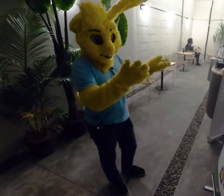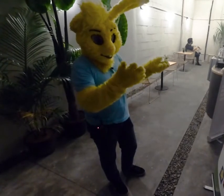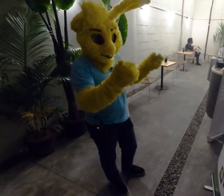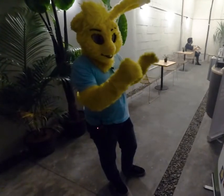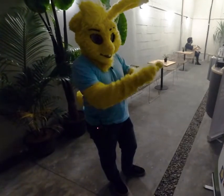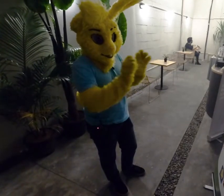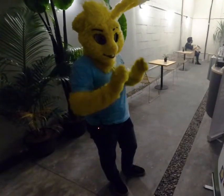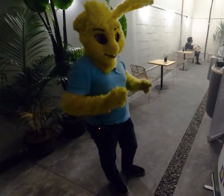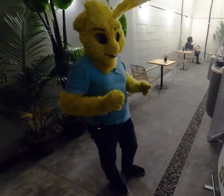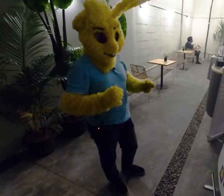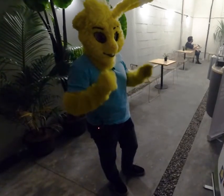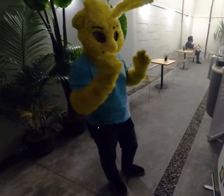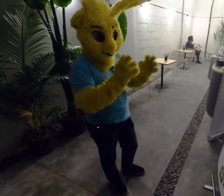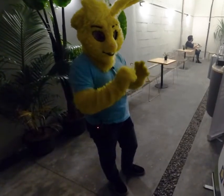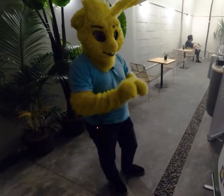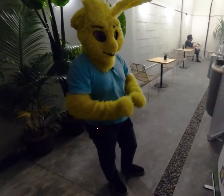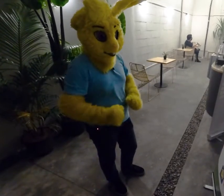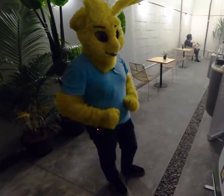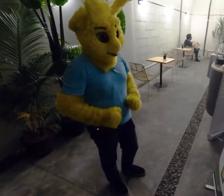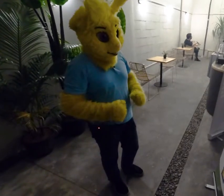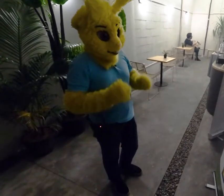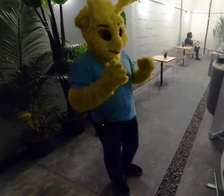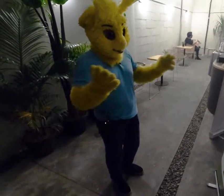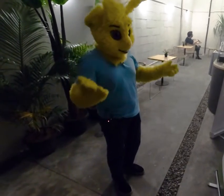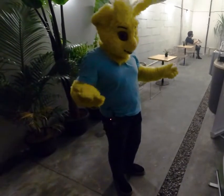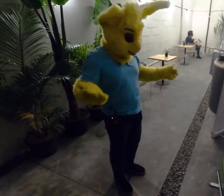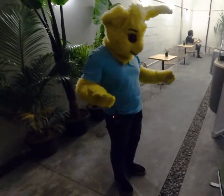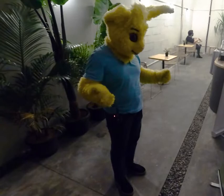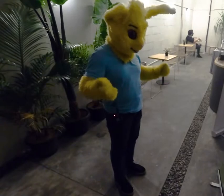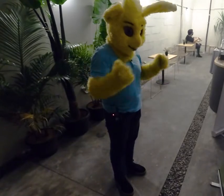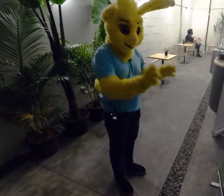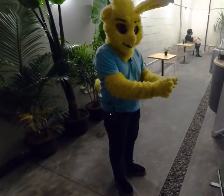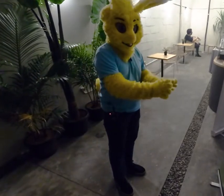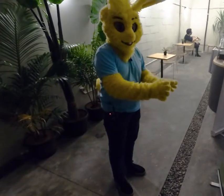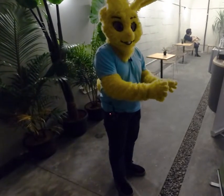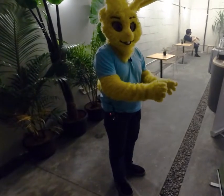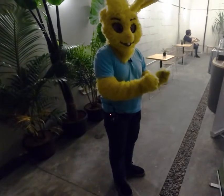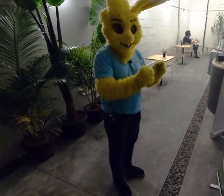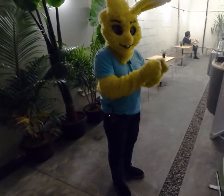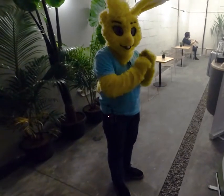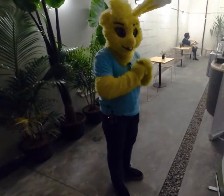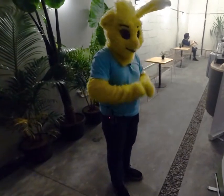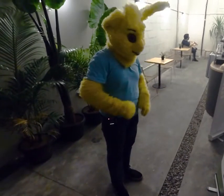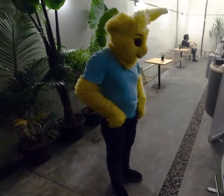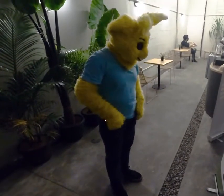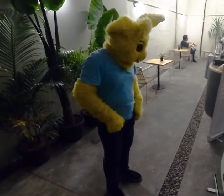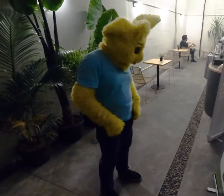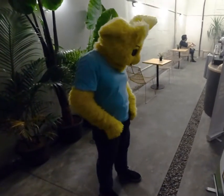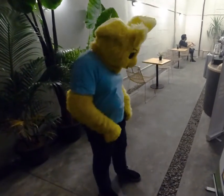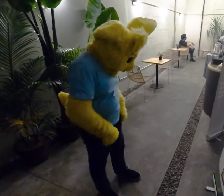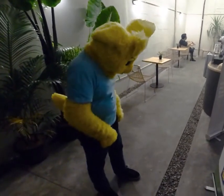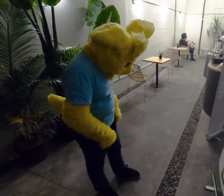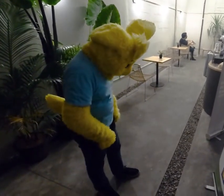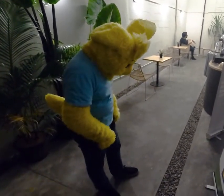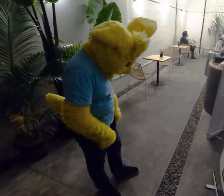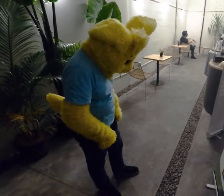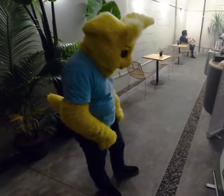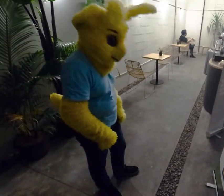sign language the british language sign language and for this one though it's indonesian and yeah i'm quite